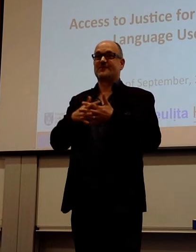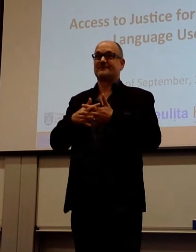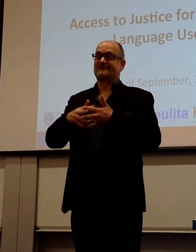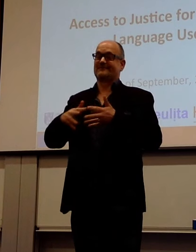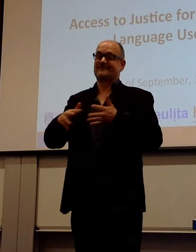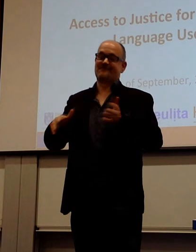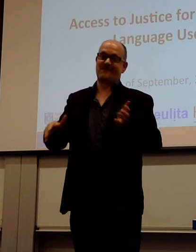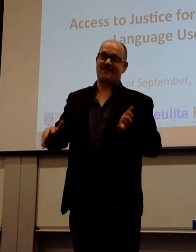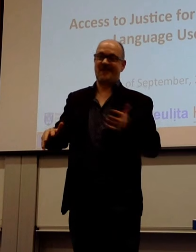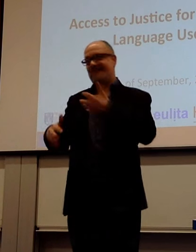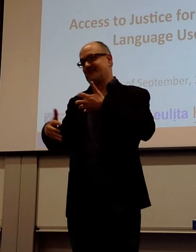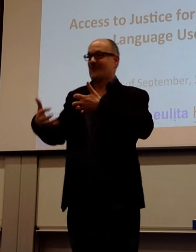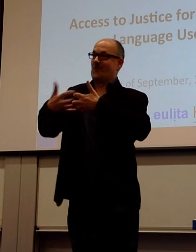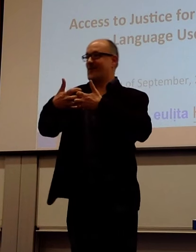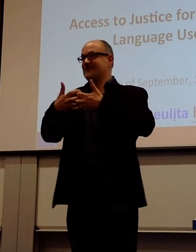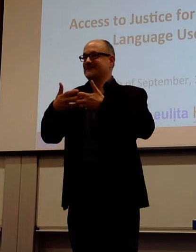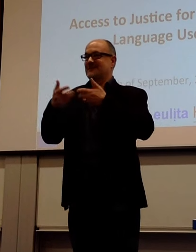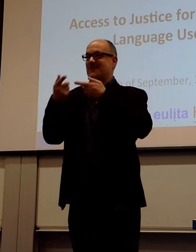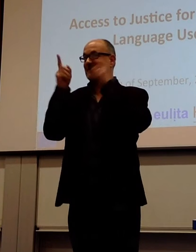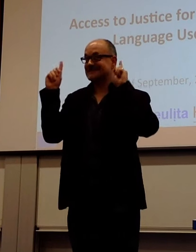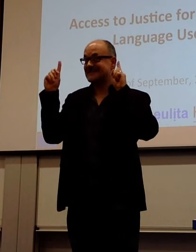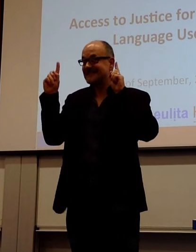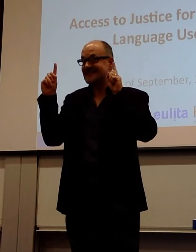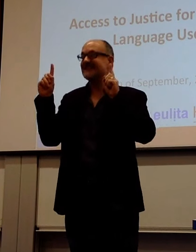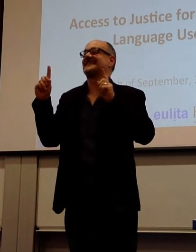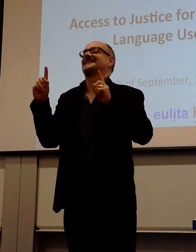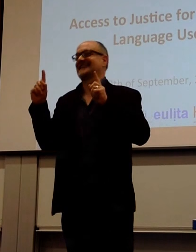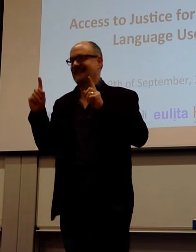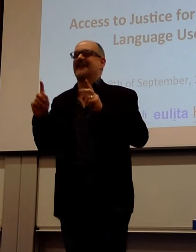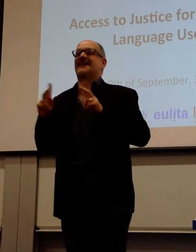Well, welcome to Heriot-Watt University